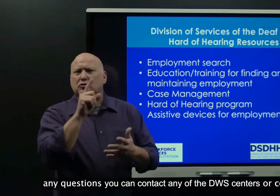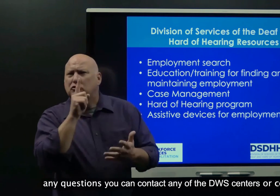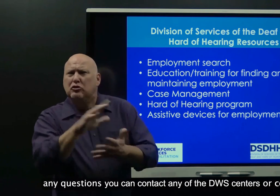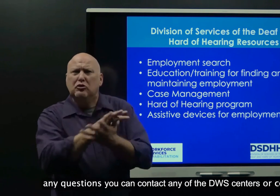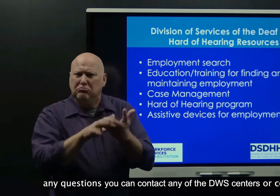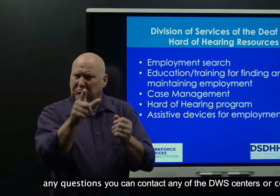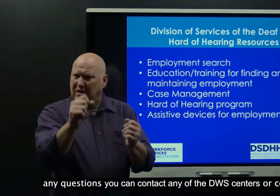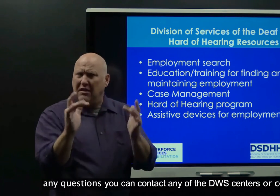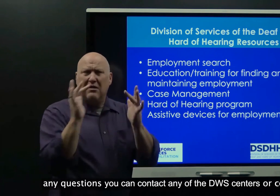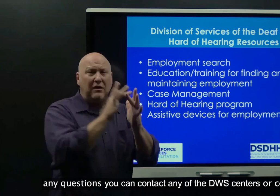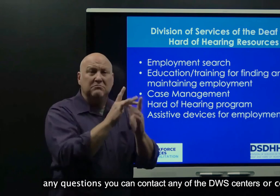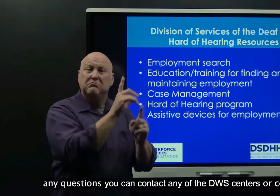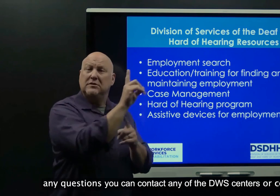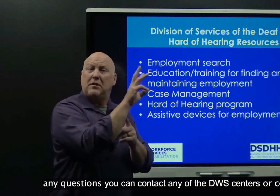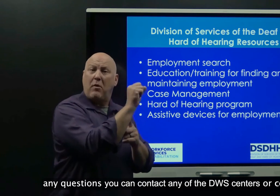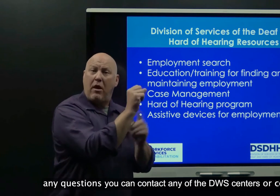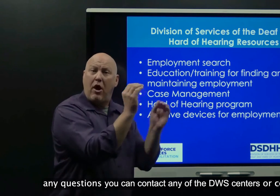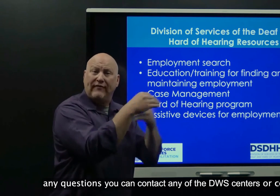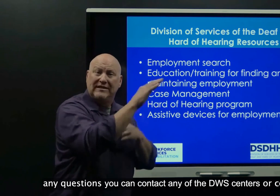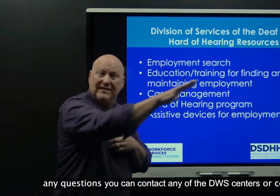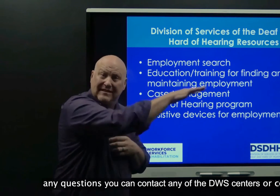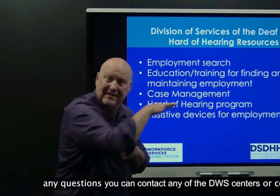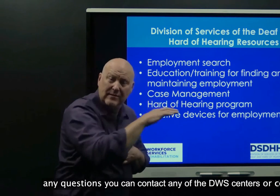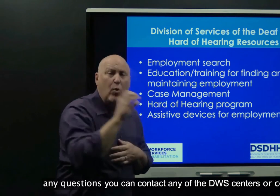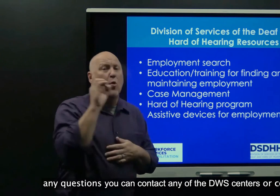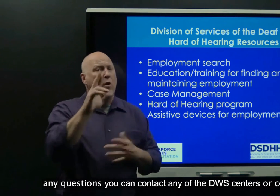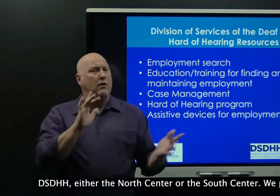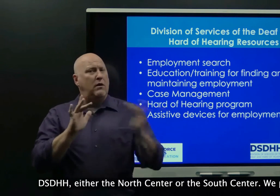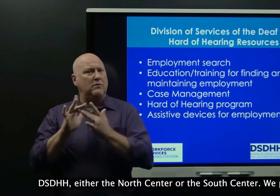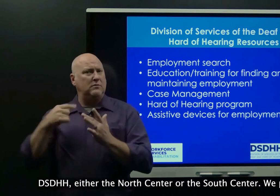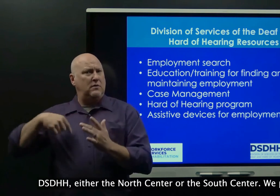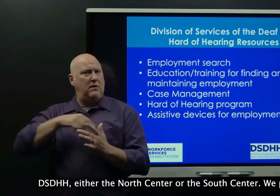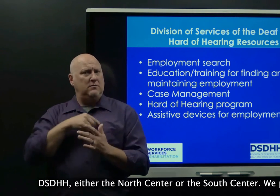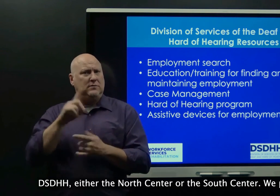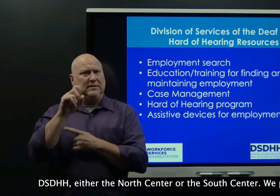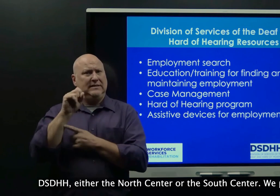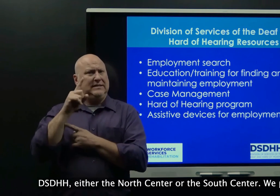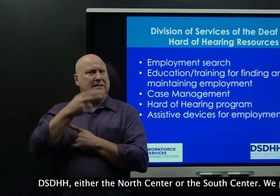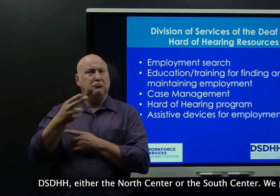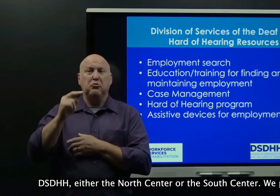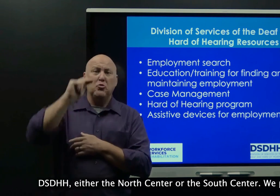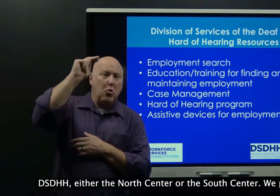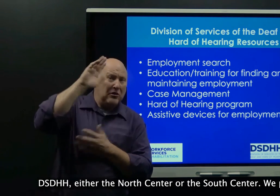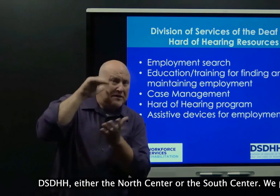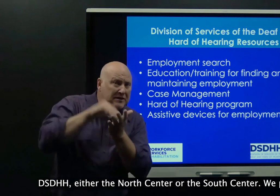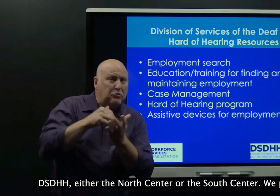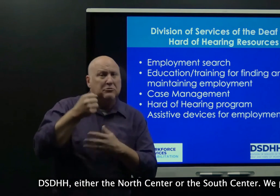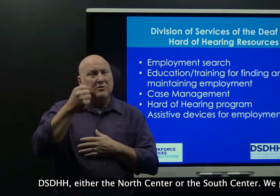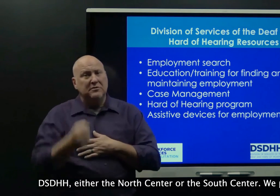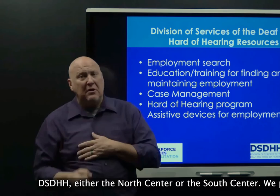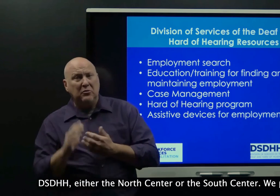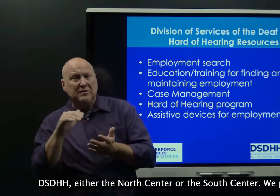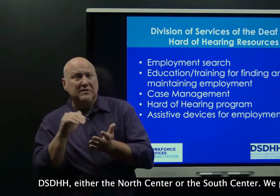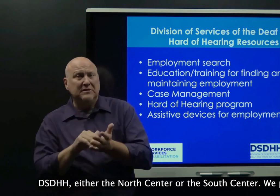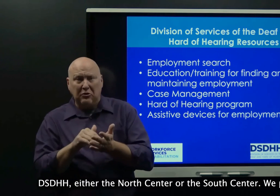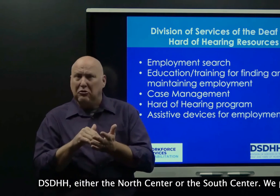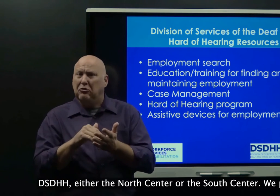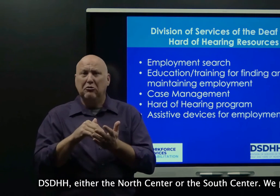you can contact any of the DWS centers or contact DSDHH, either the North Center or the South Center. We